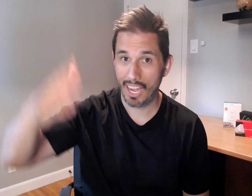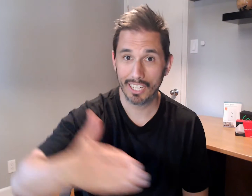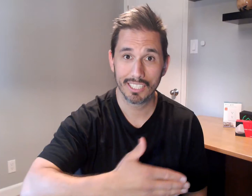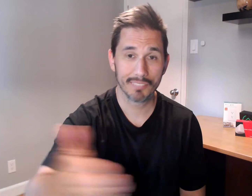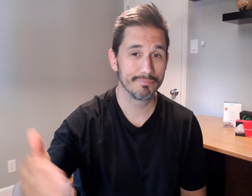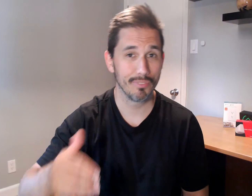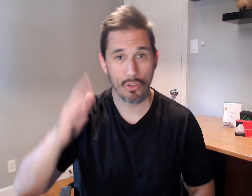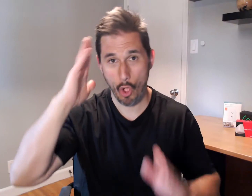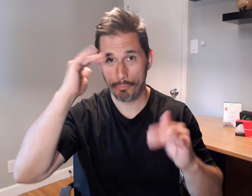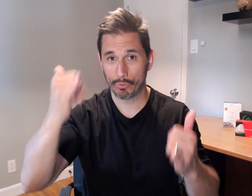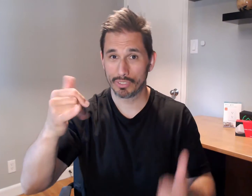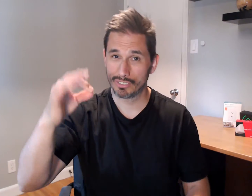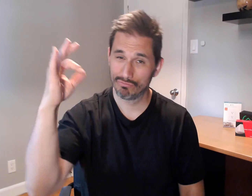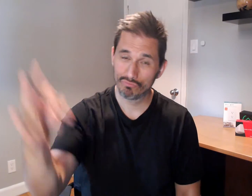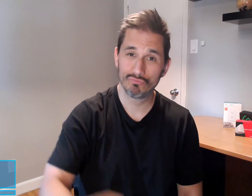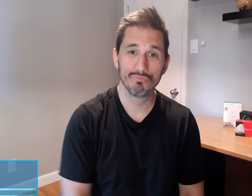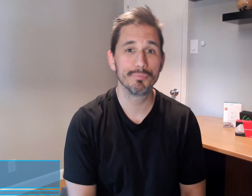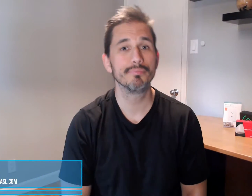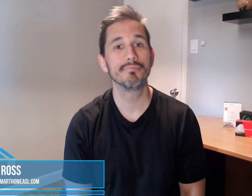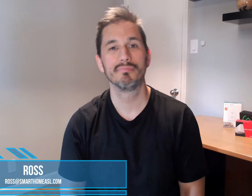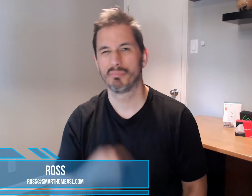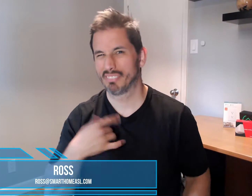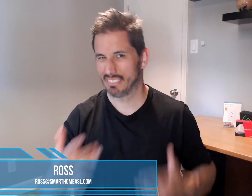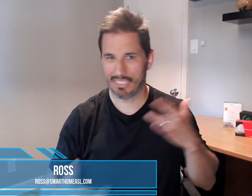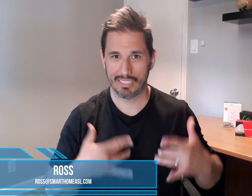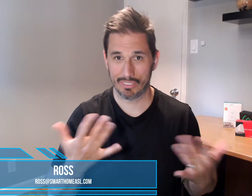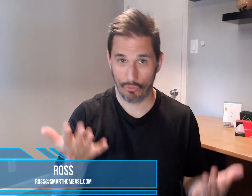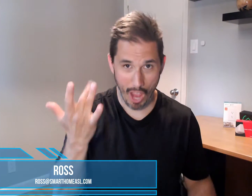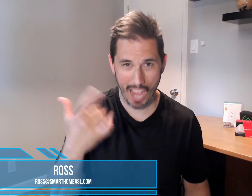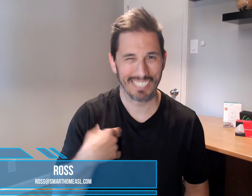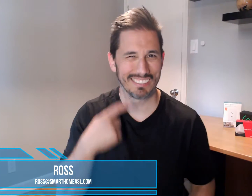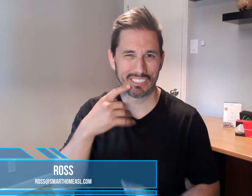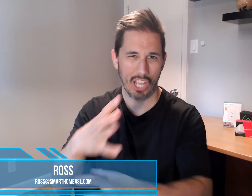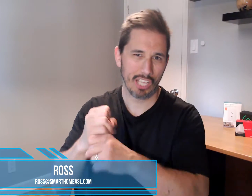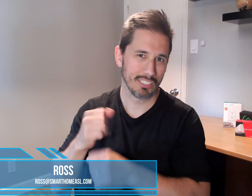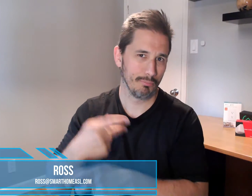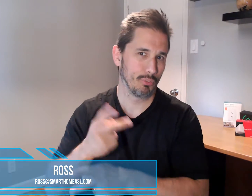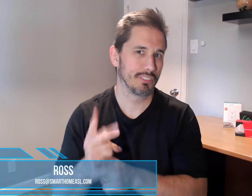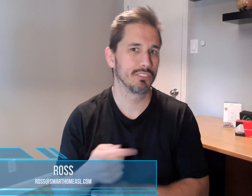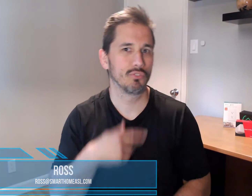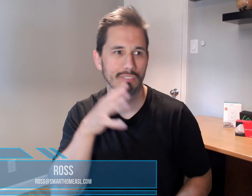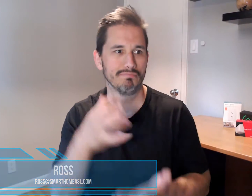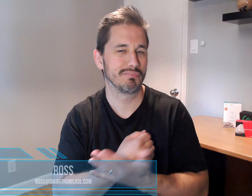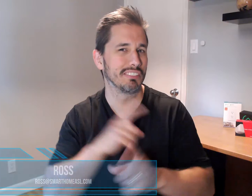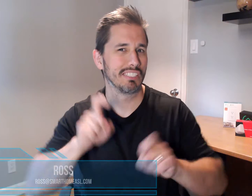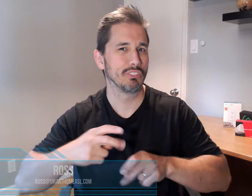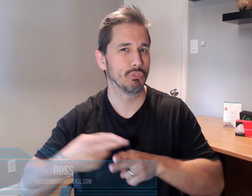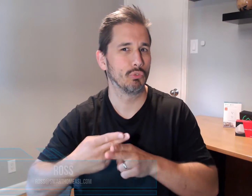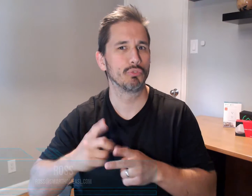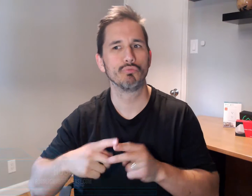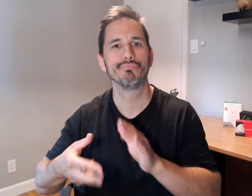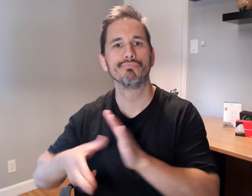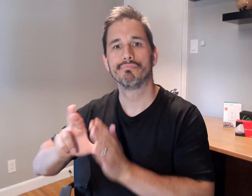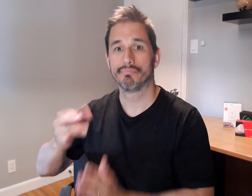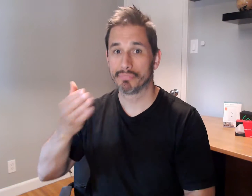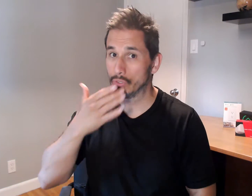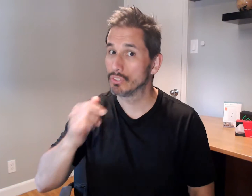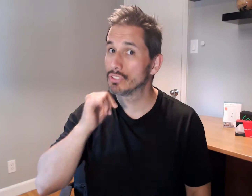Hi everyone, hope you're doing well today. I'm very excited. I recently got a new product that I'm going to be making a review on soon to